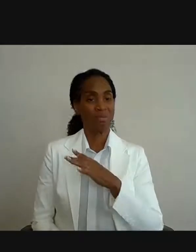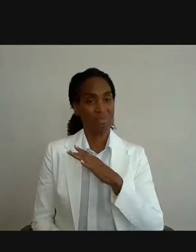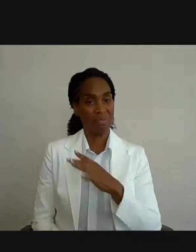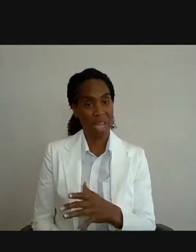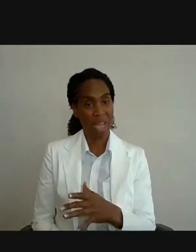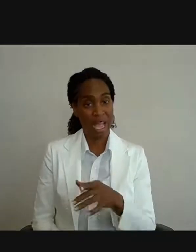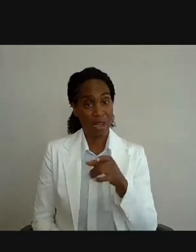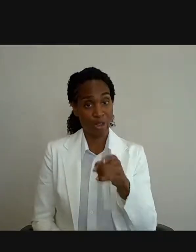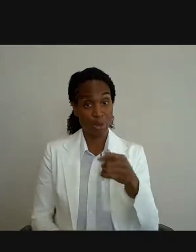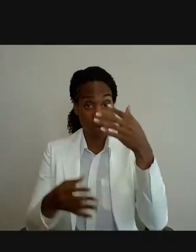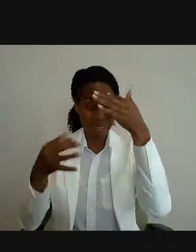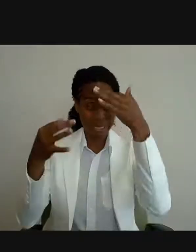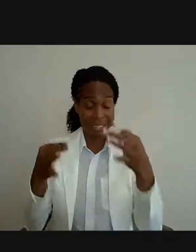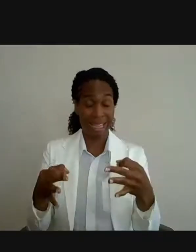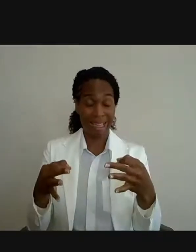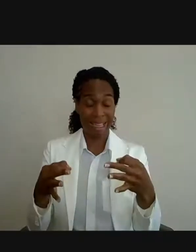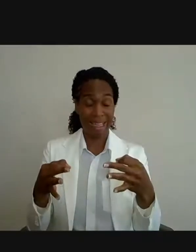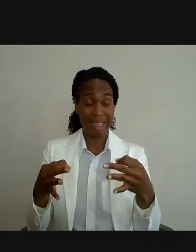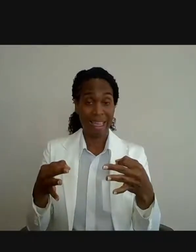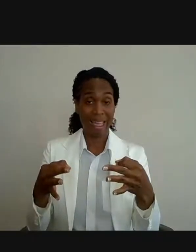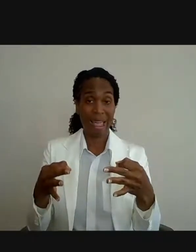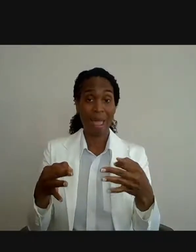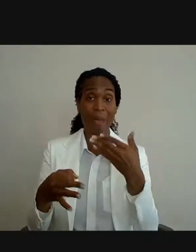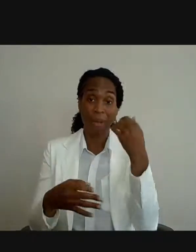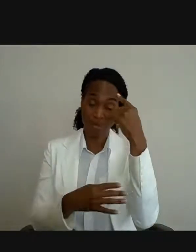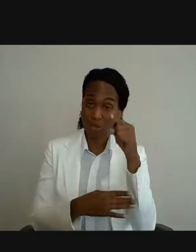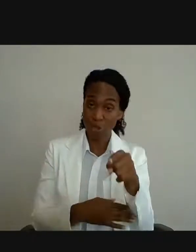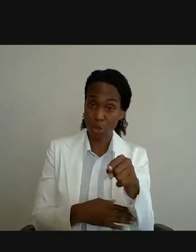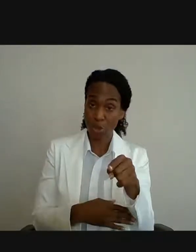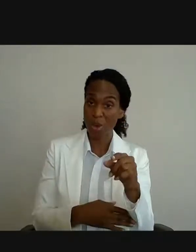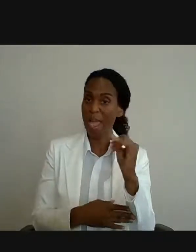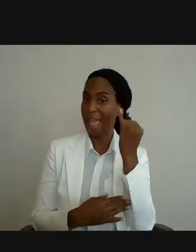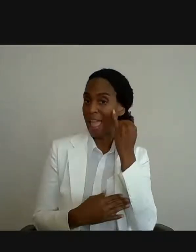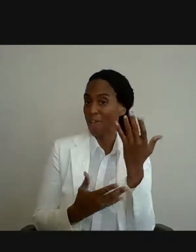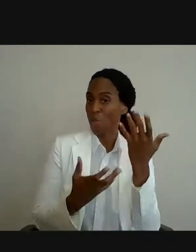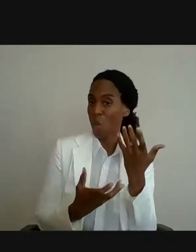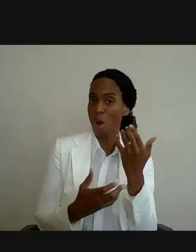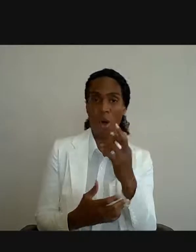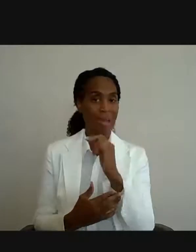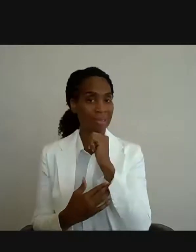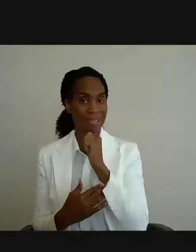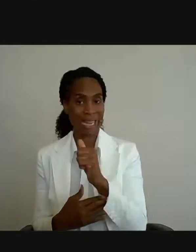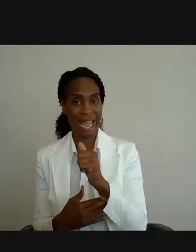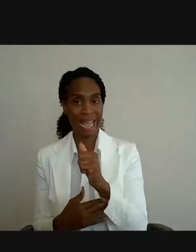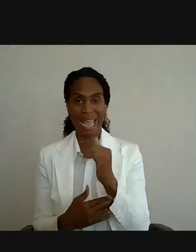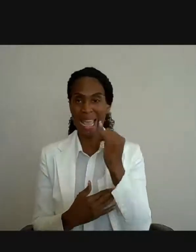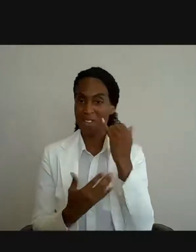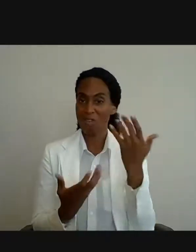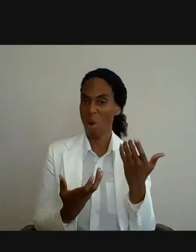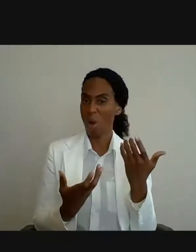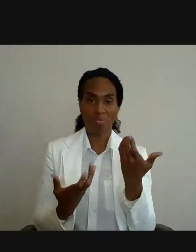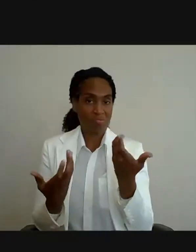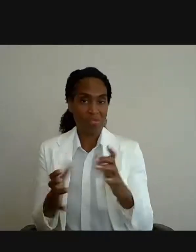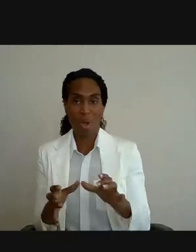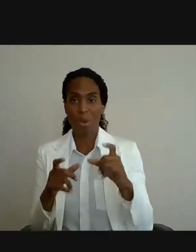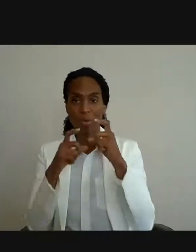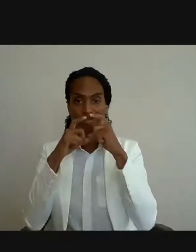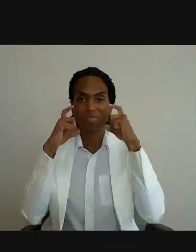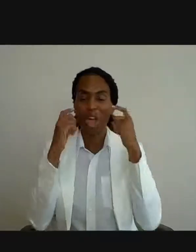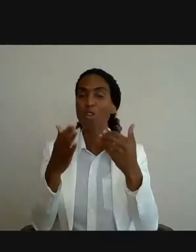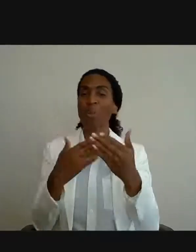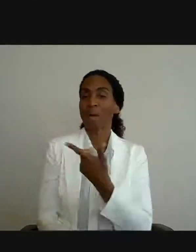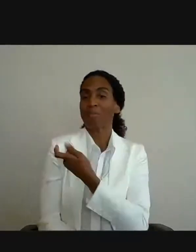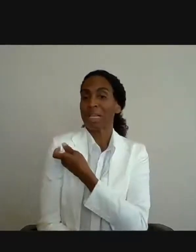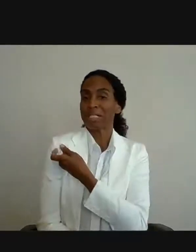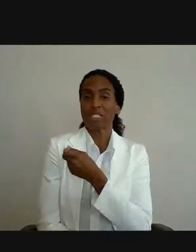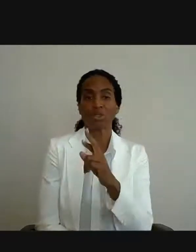you making the choice around whether and if you want to wear a mask, again, regardless of your vaccination